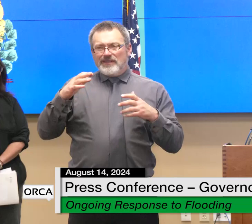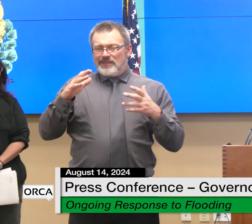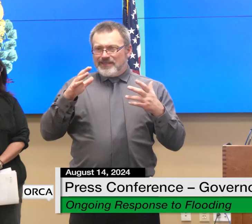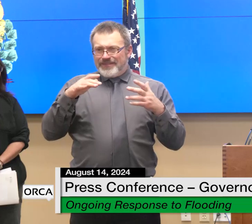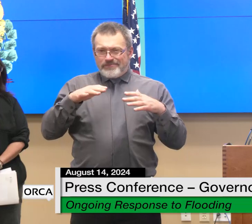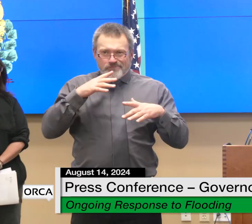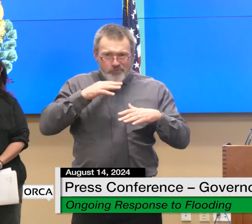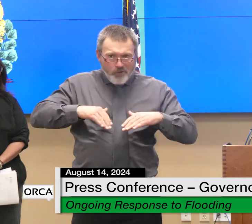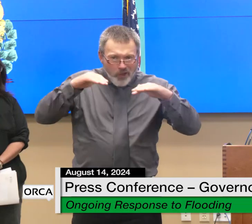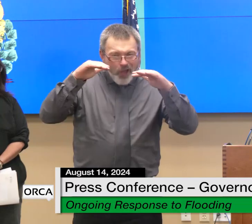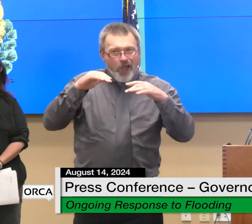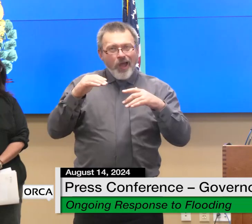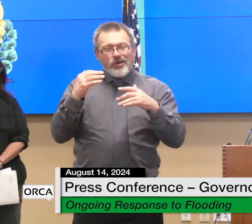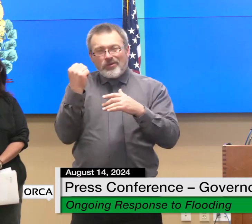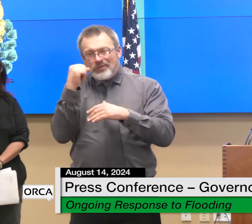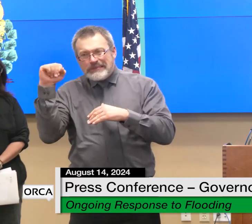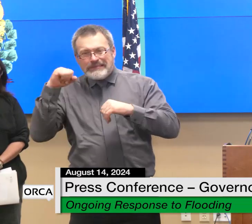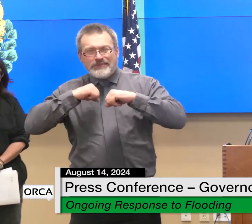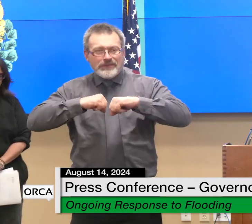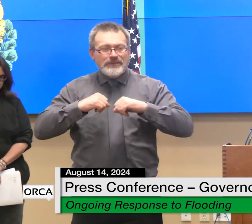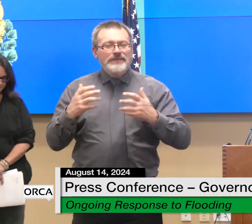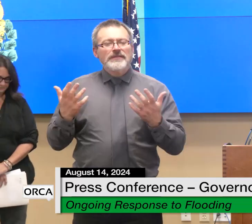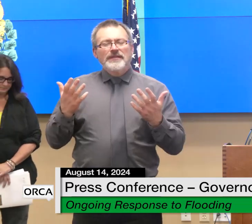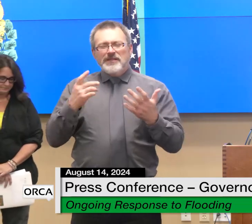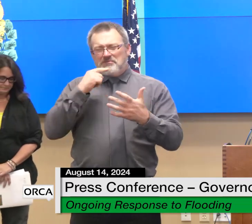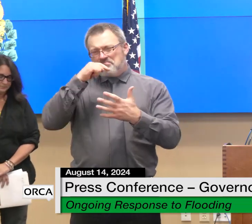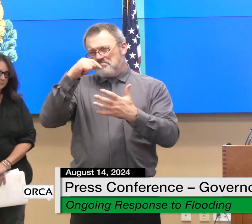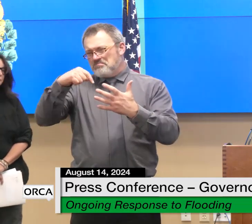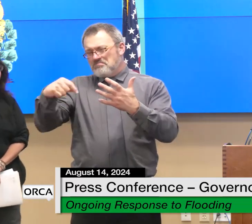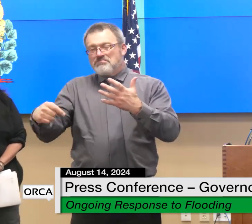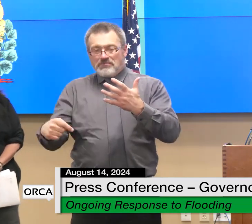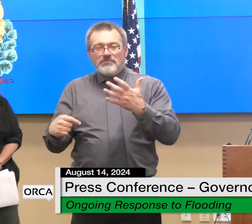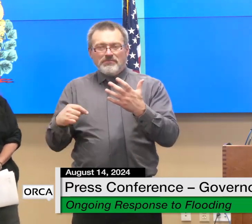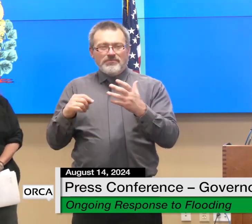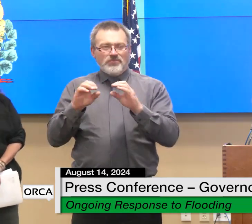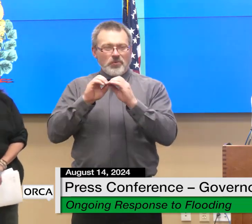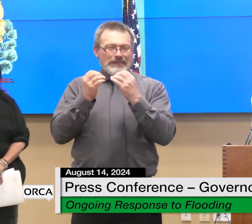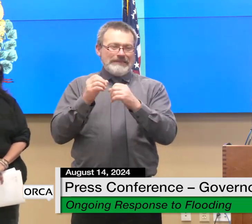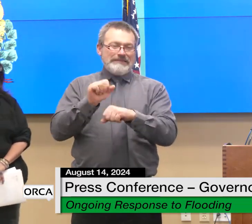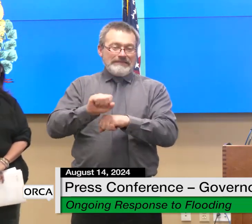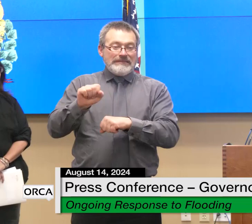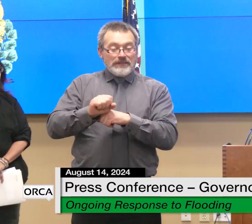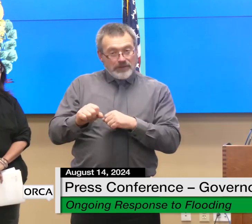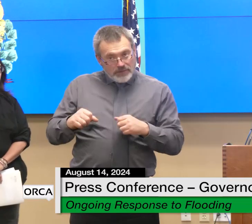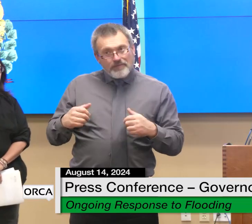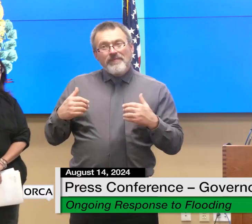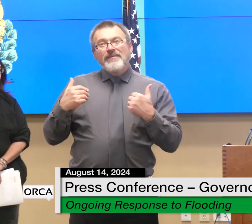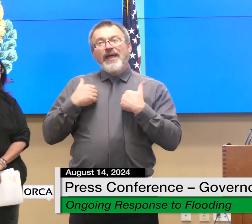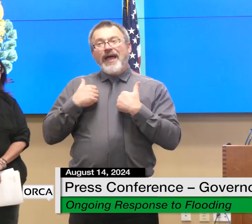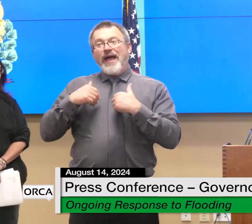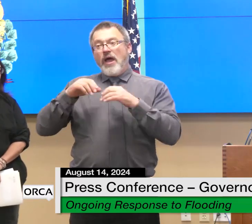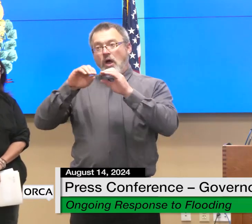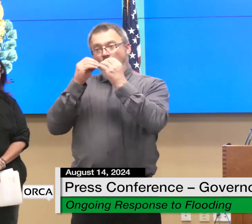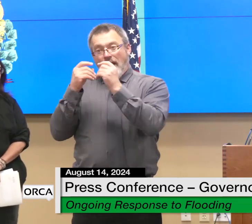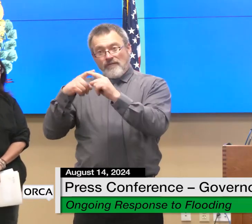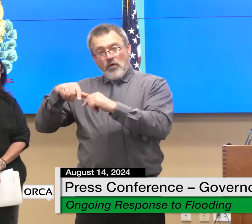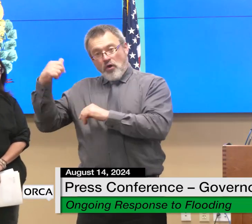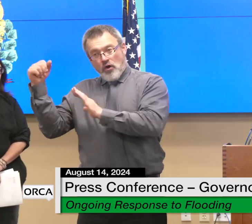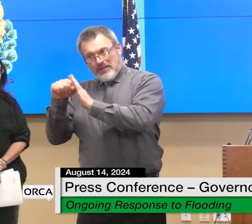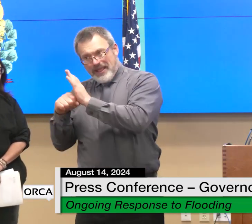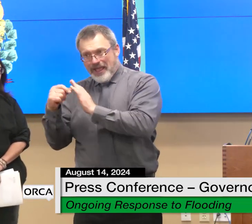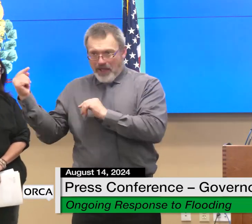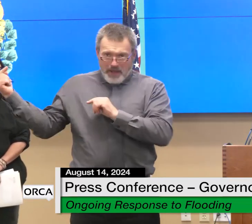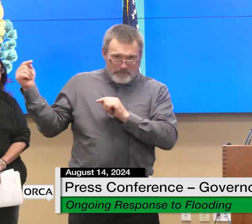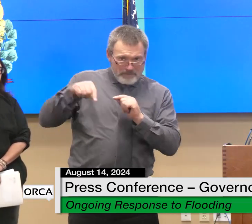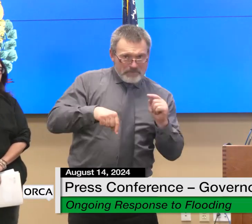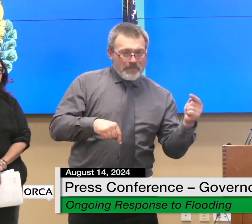more. We've also seen organizations from out of state come to Vermont to help those impacted. There have